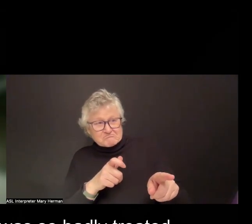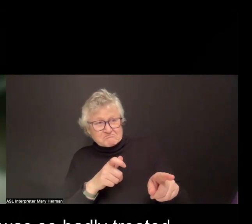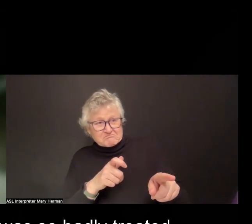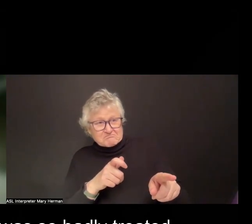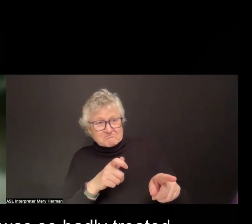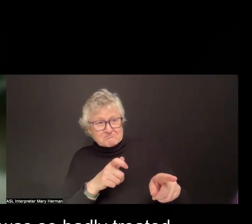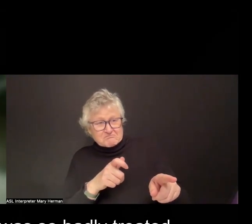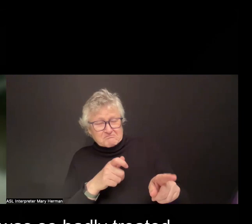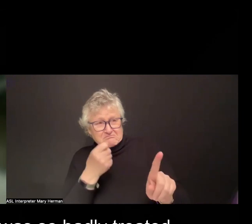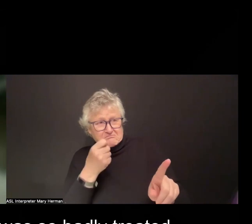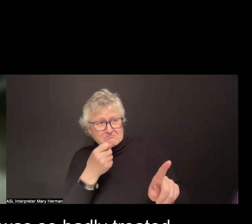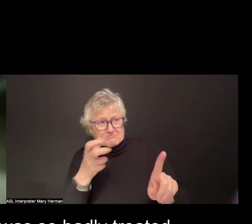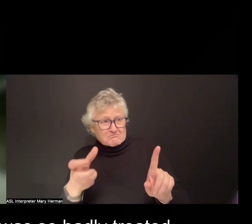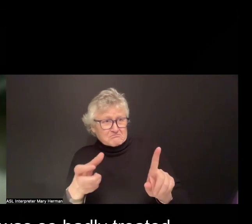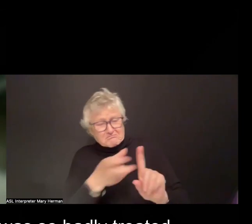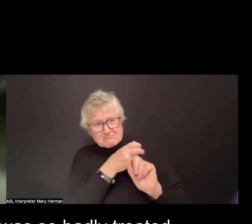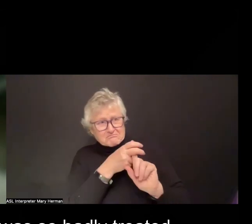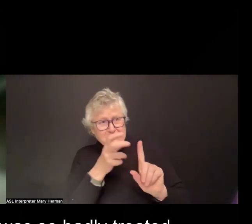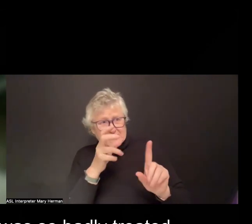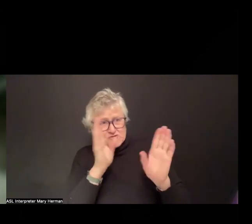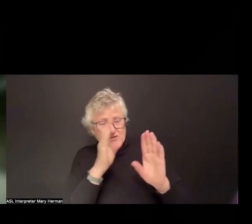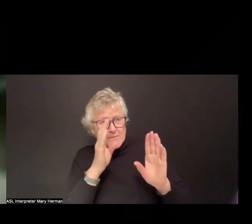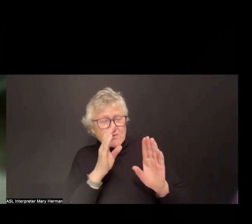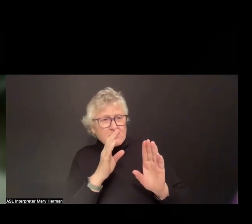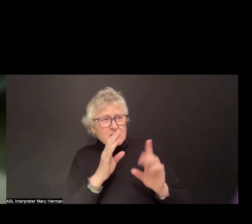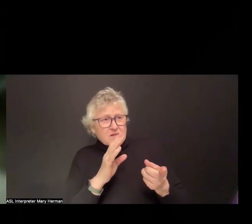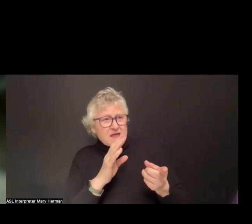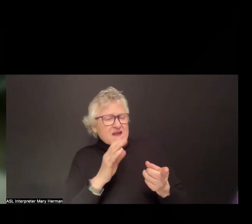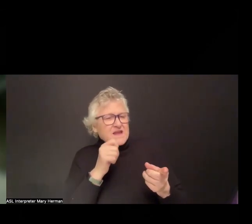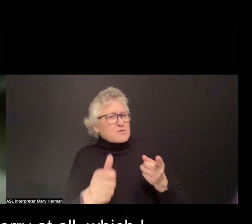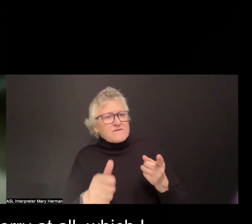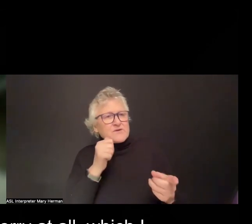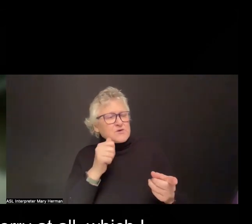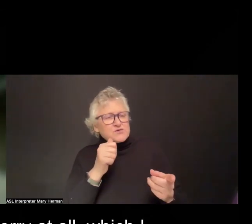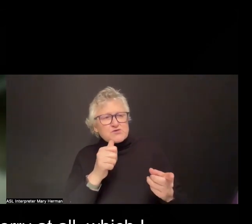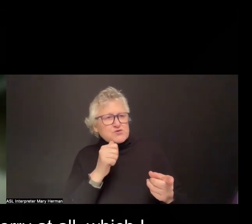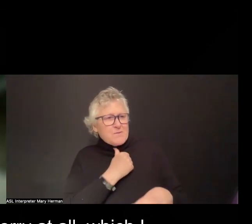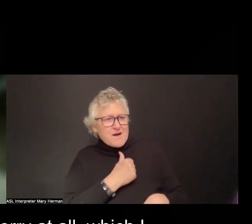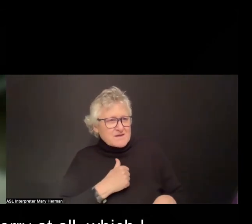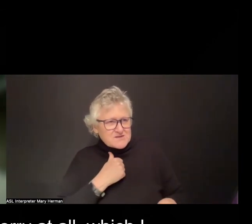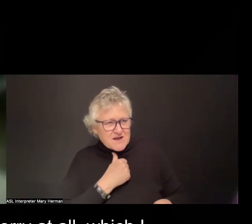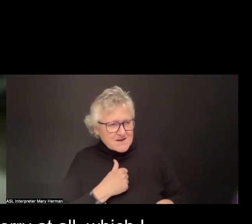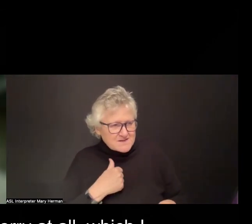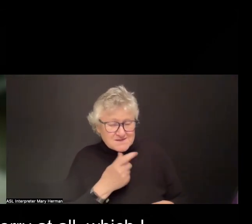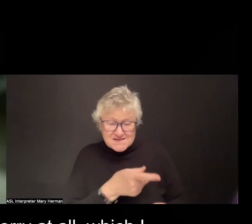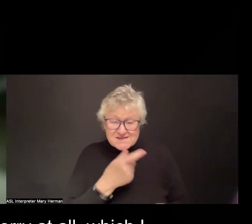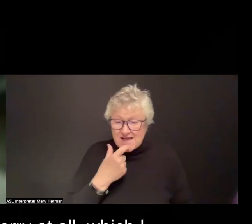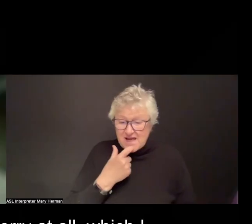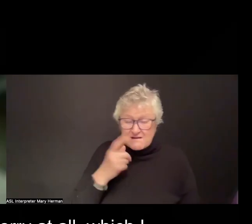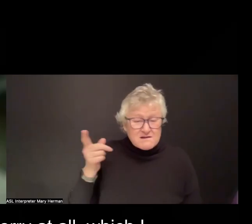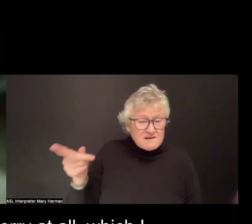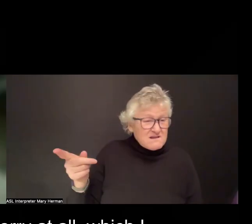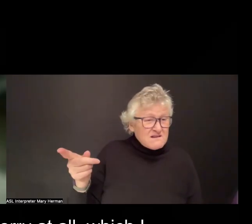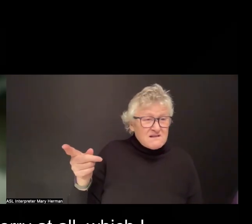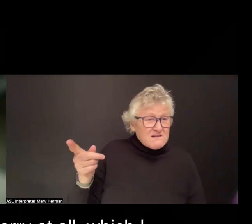piracy because he was so badly treated by the sailing master on his ship that the sailing master deserved it, and he wasn't sorry at all, which I